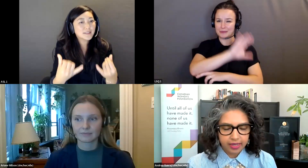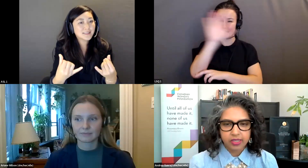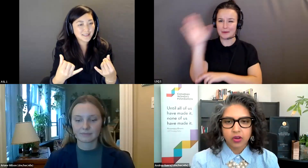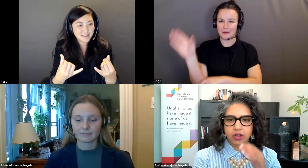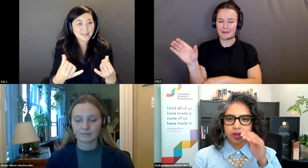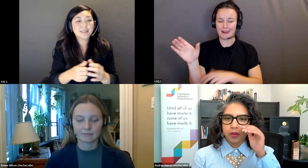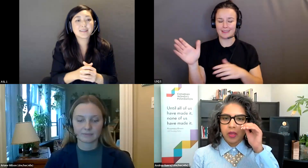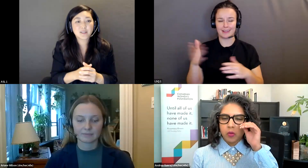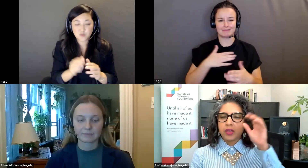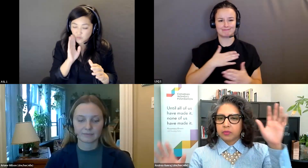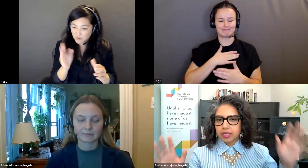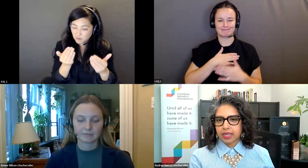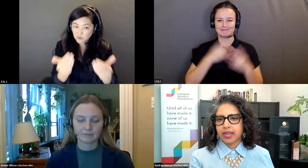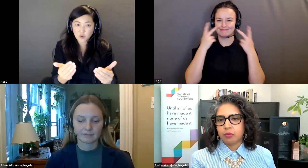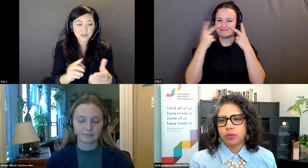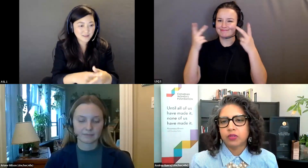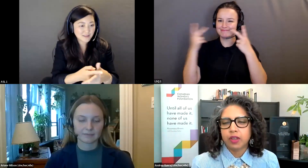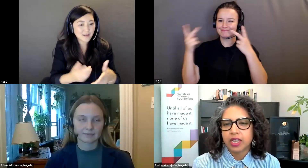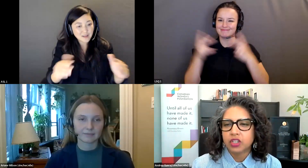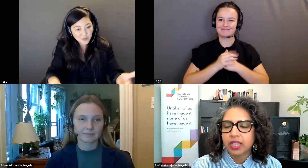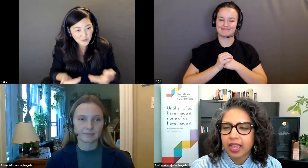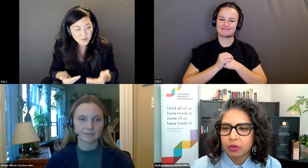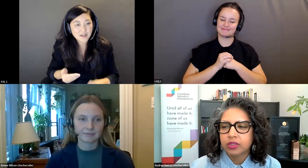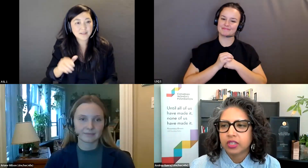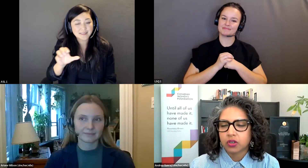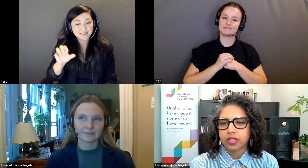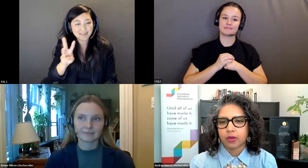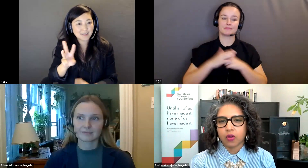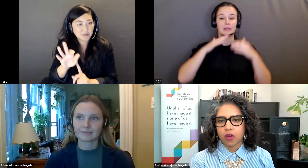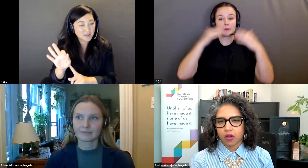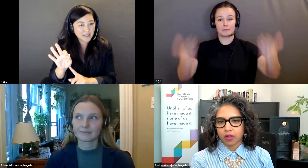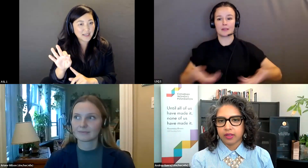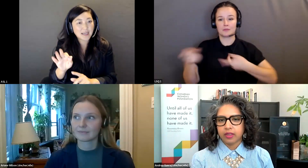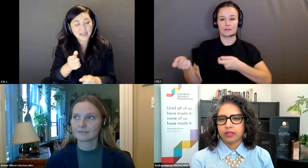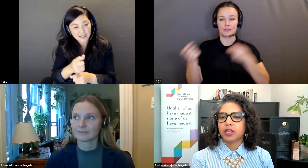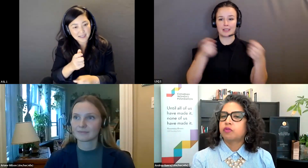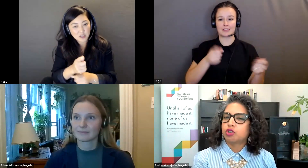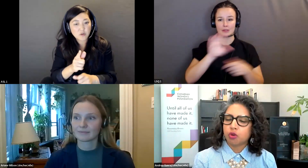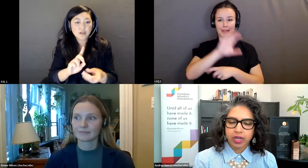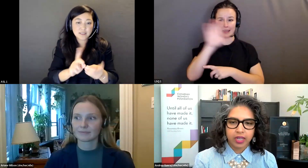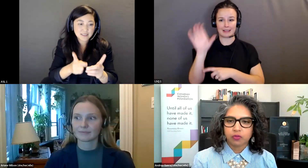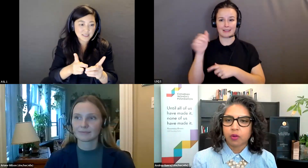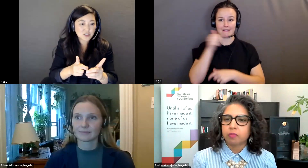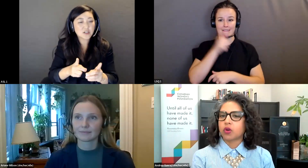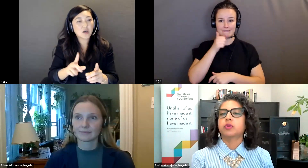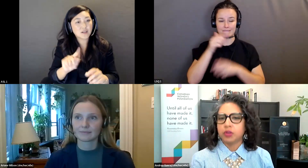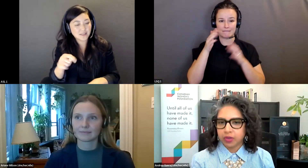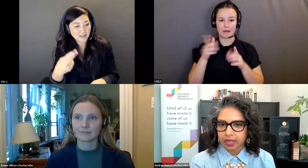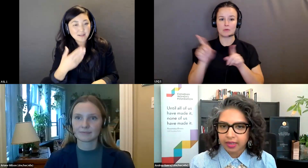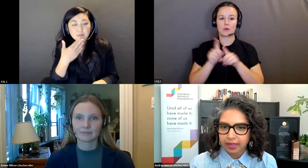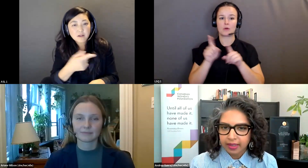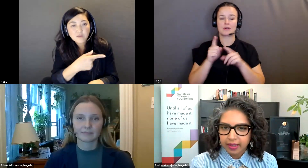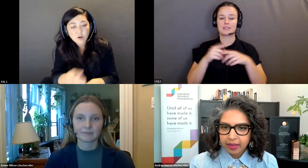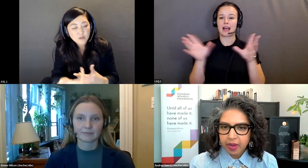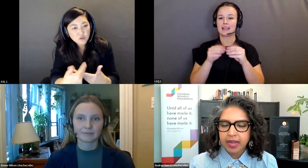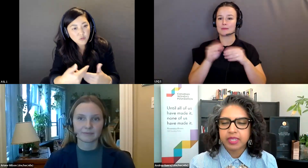get started. Welcome to the Canadian Women's Foundation's annual Digital Town Hall. Thank you for joining us from your